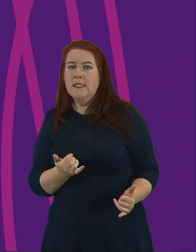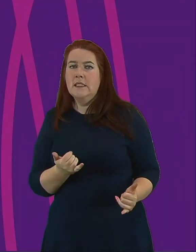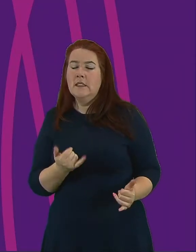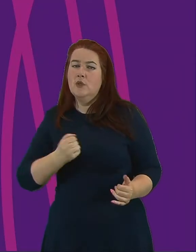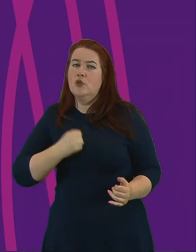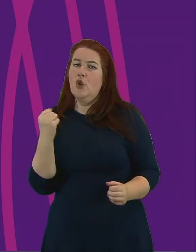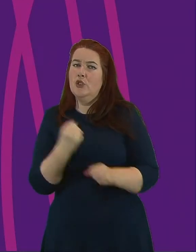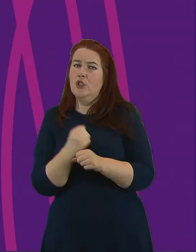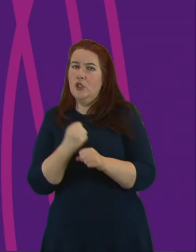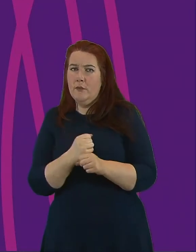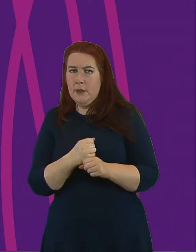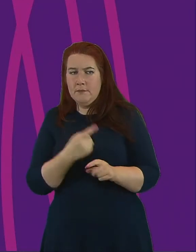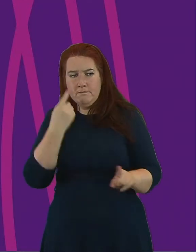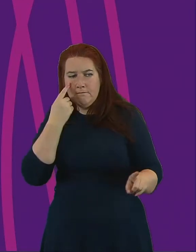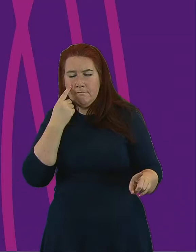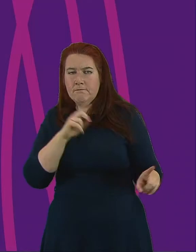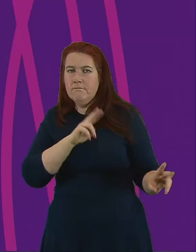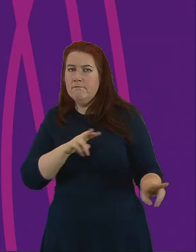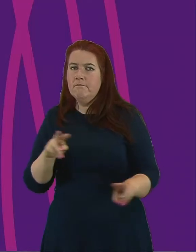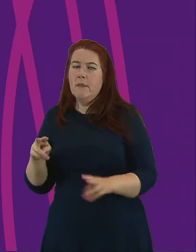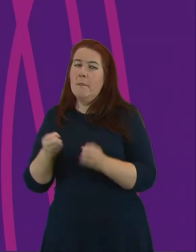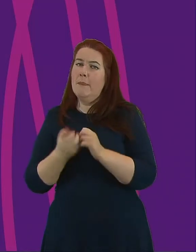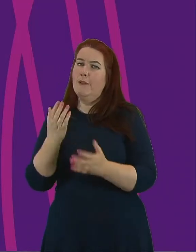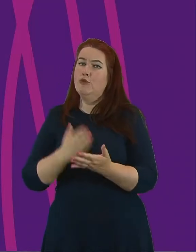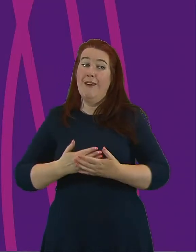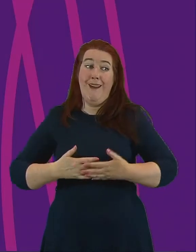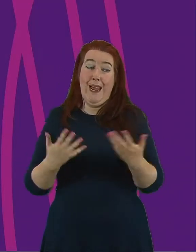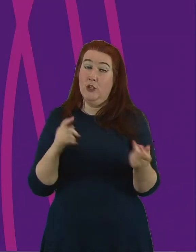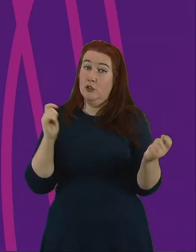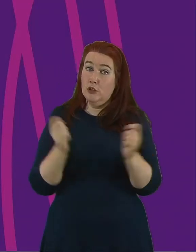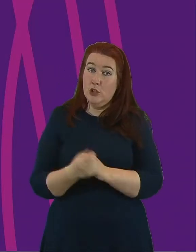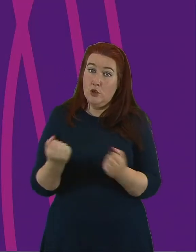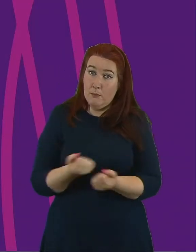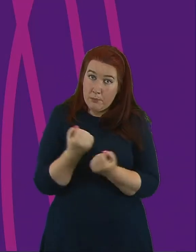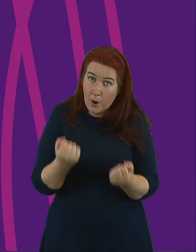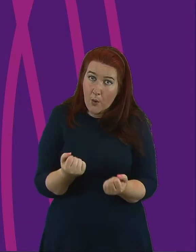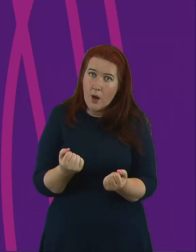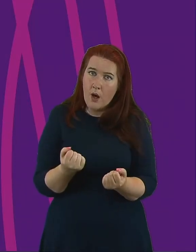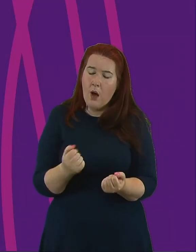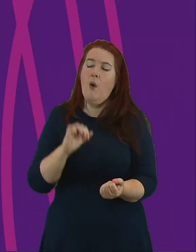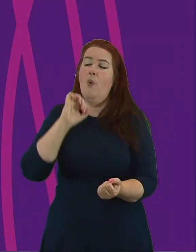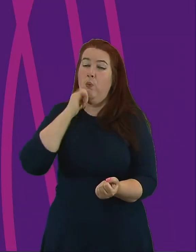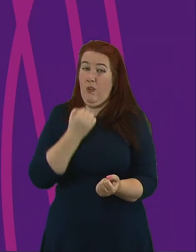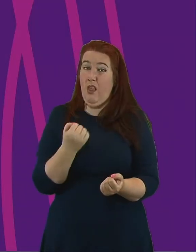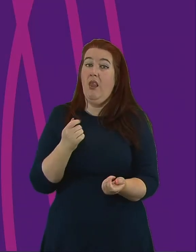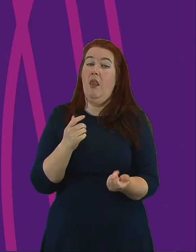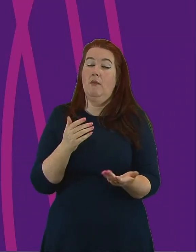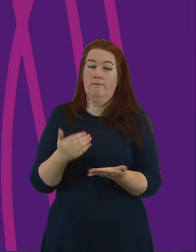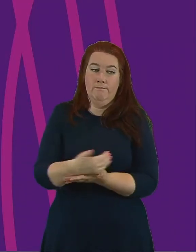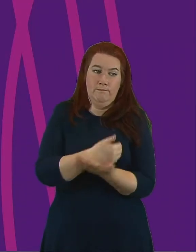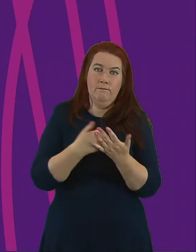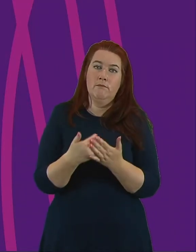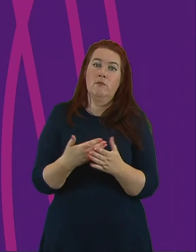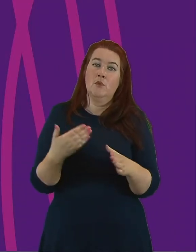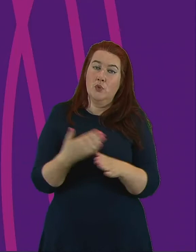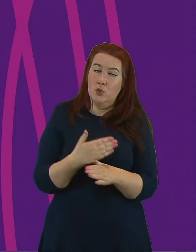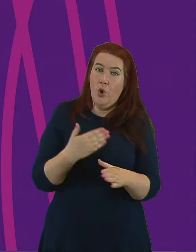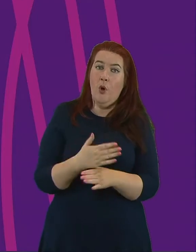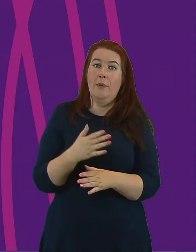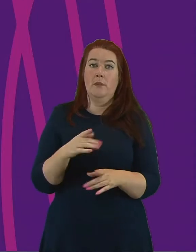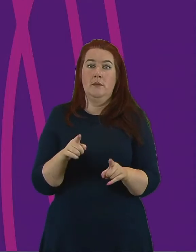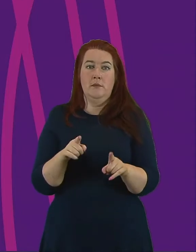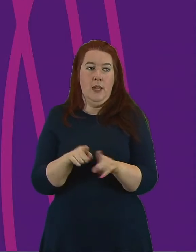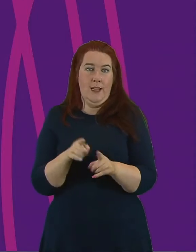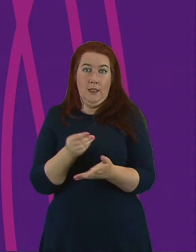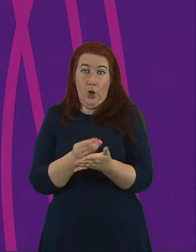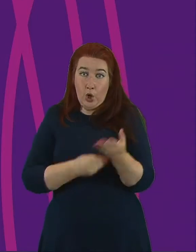order to ensure that any changes to powers will also protect jobs and economies within the UK internal market and also